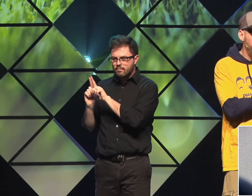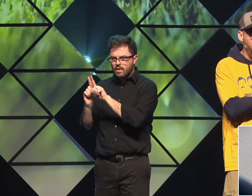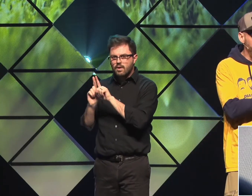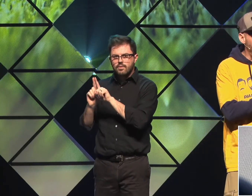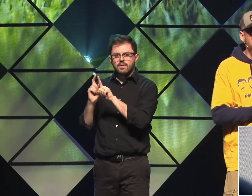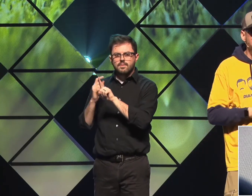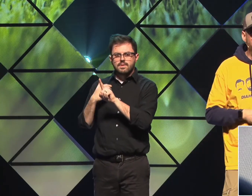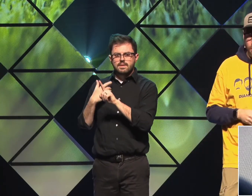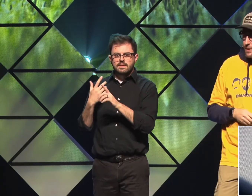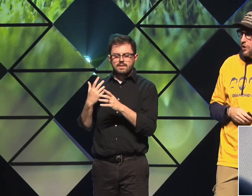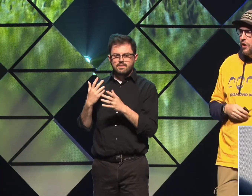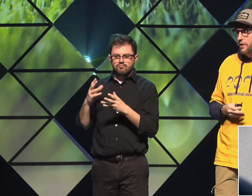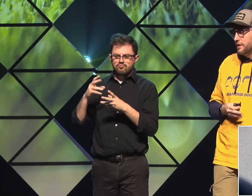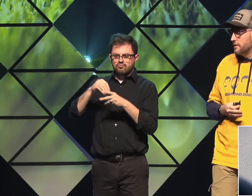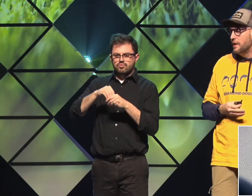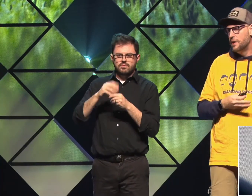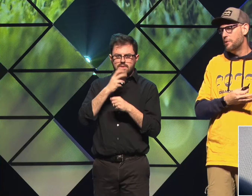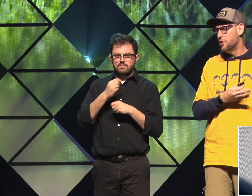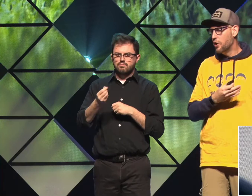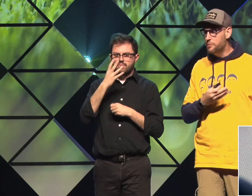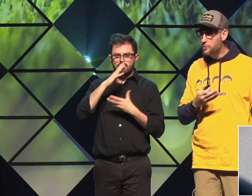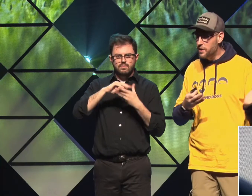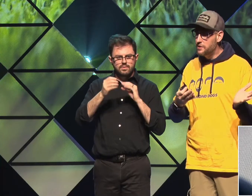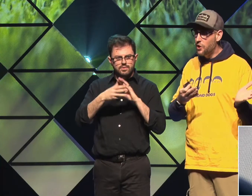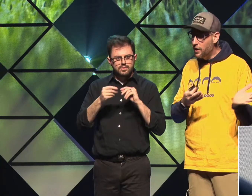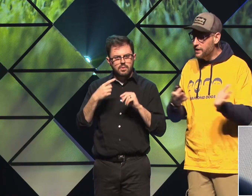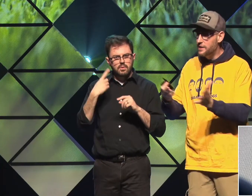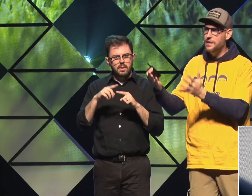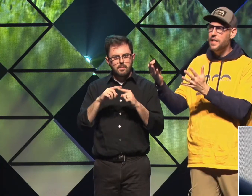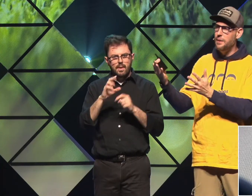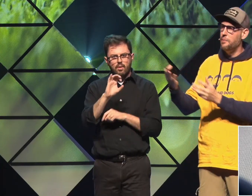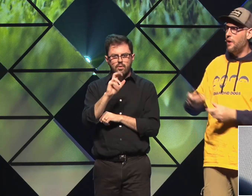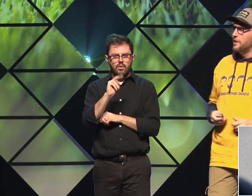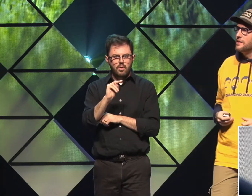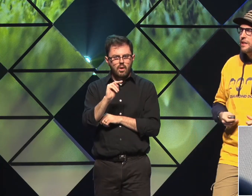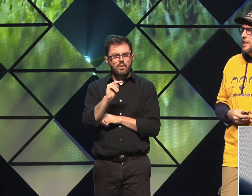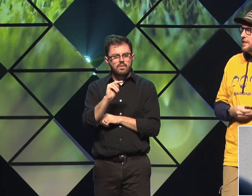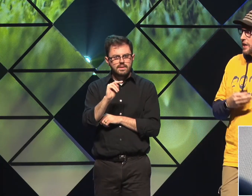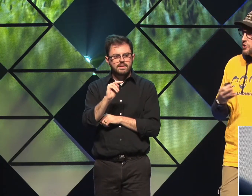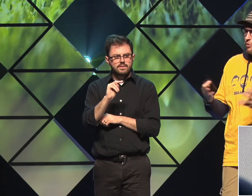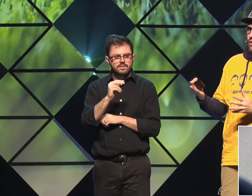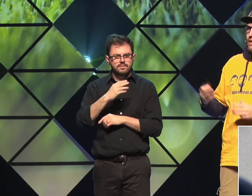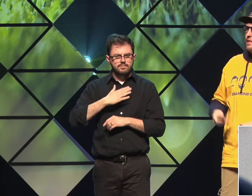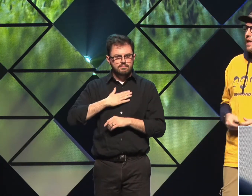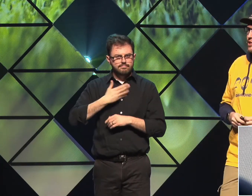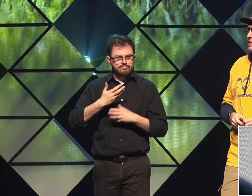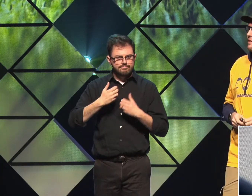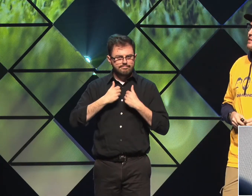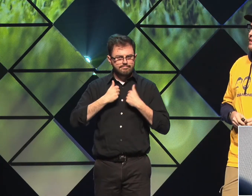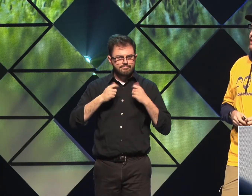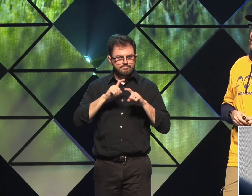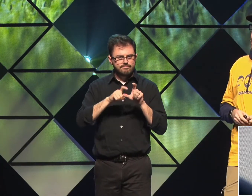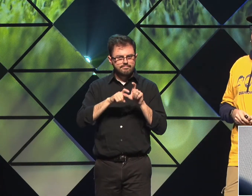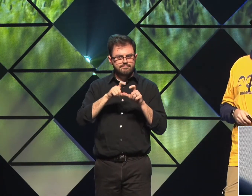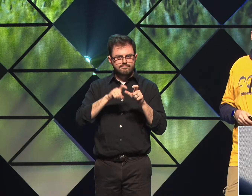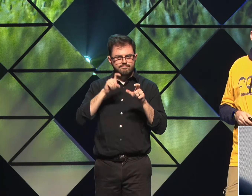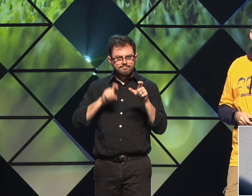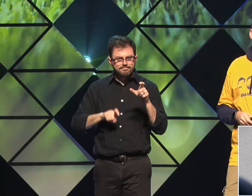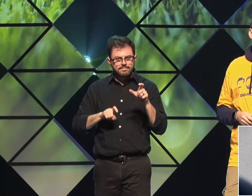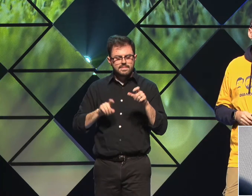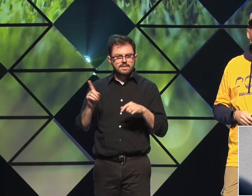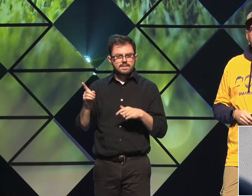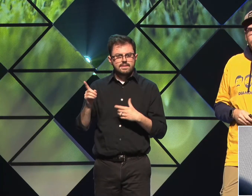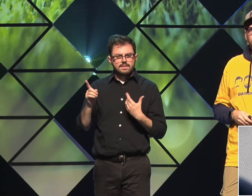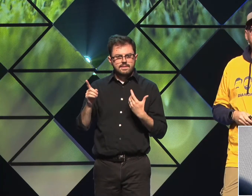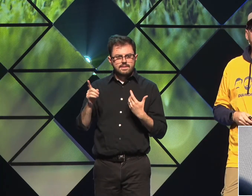beautiful storyline of helping Colin come to terms with talking to the team about his sexual orientation. He says this,